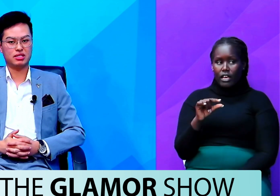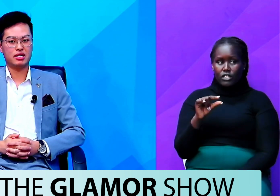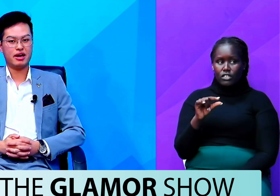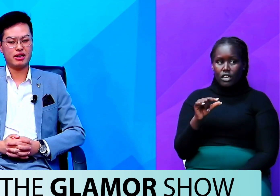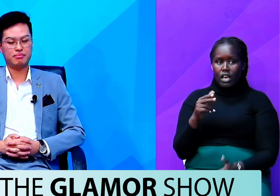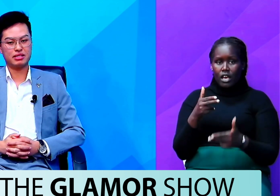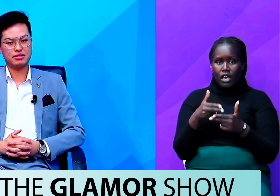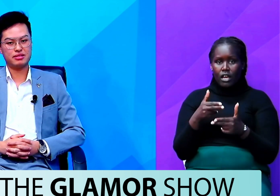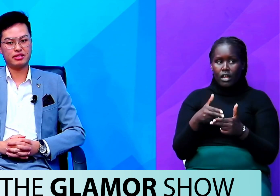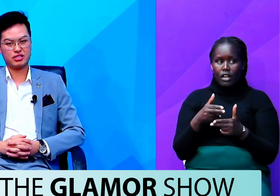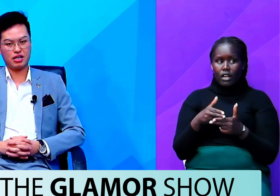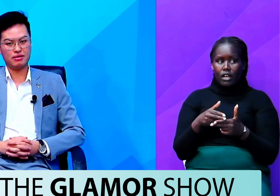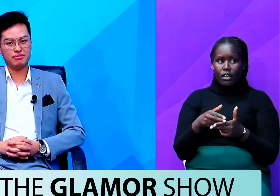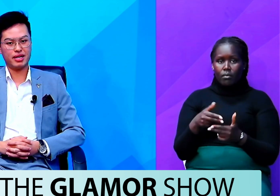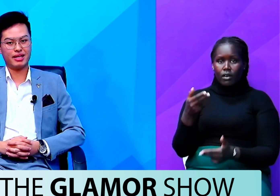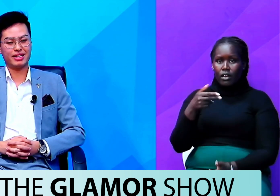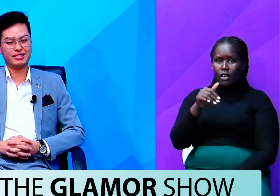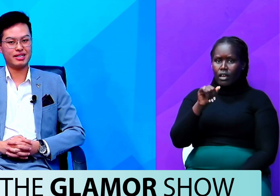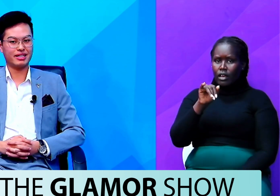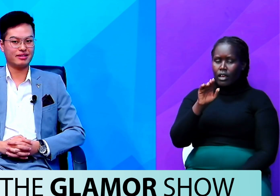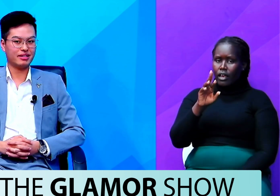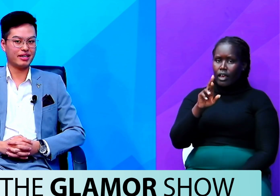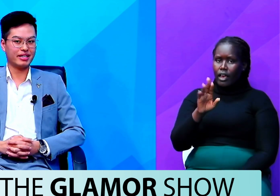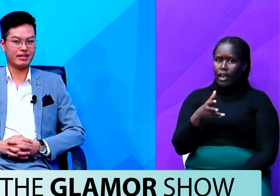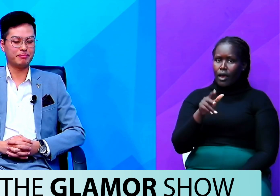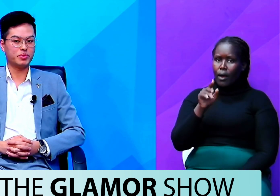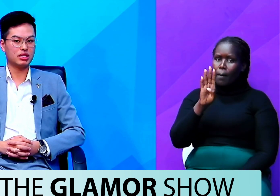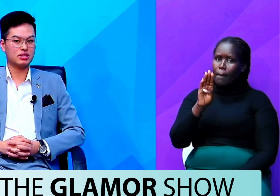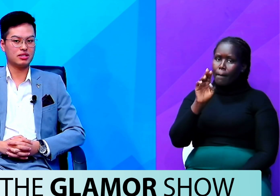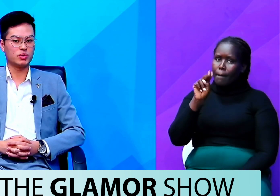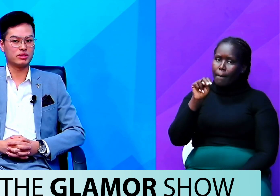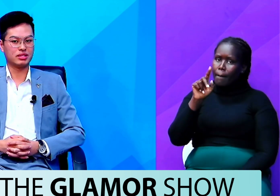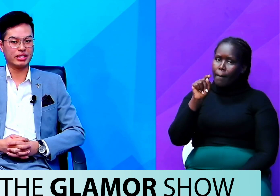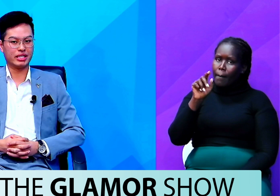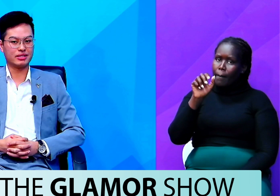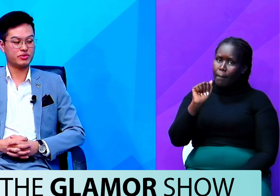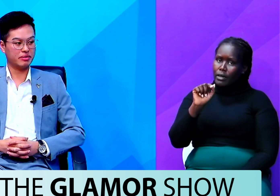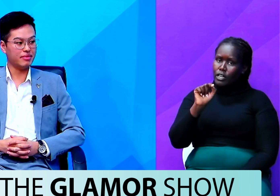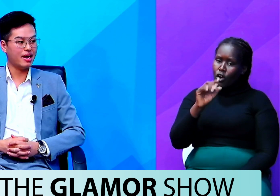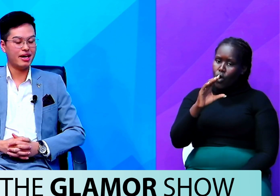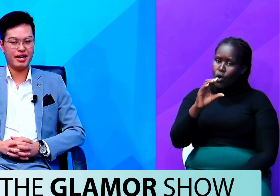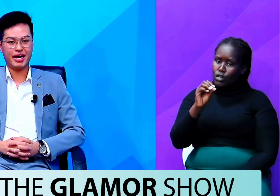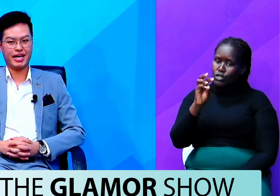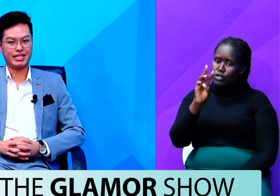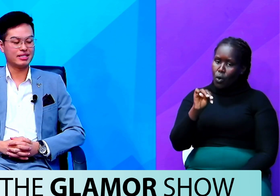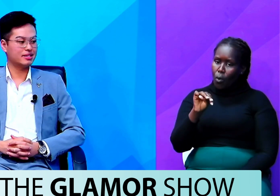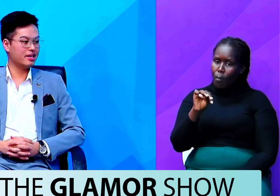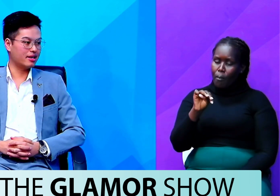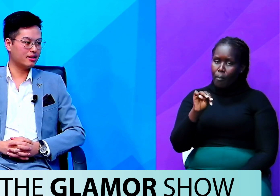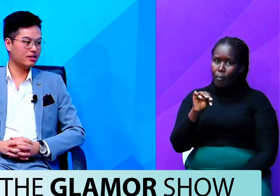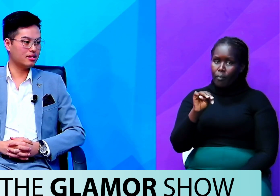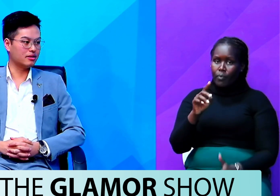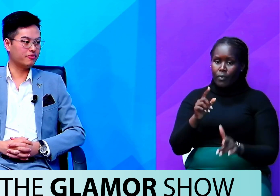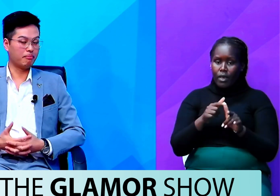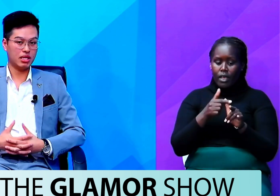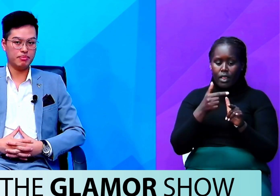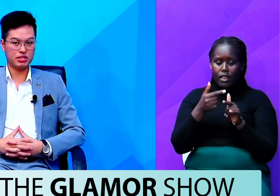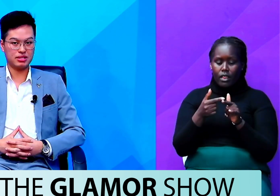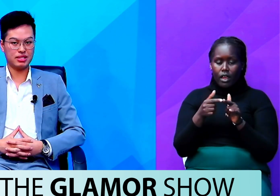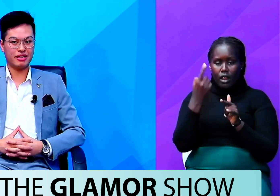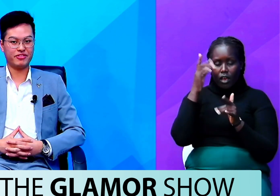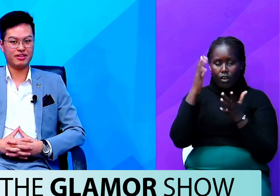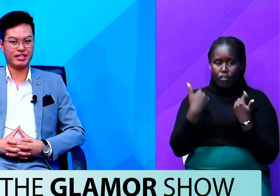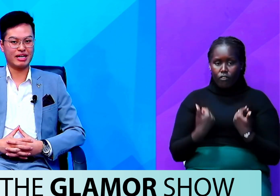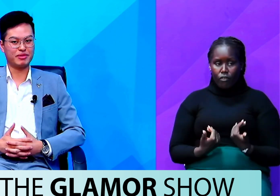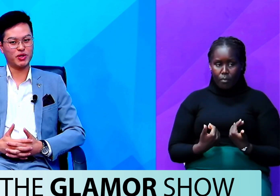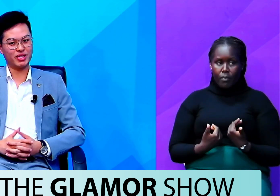called hairbunter.com. Later, I think I can put it on the screen. And then for me